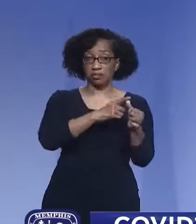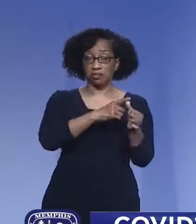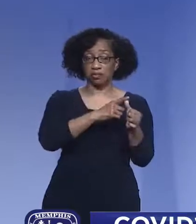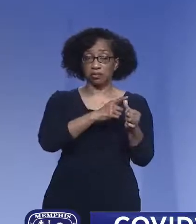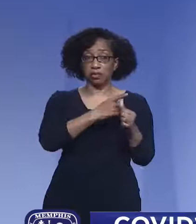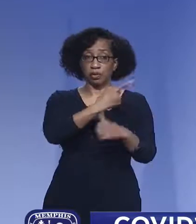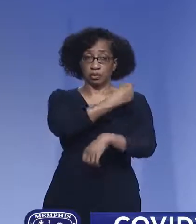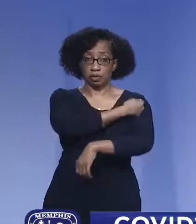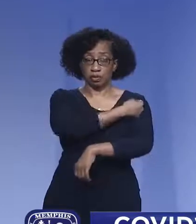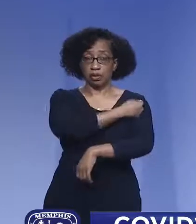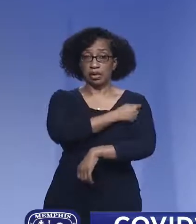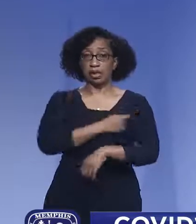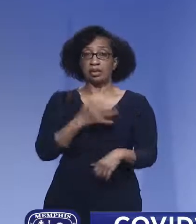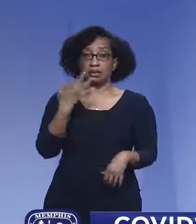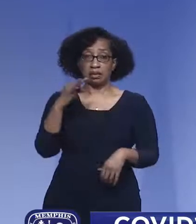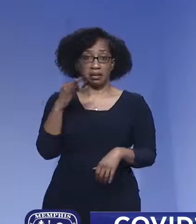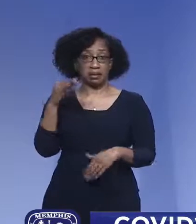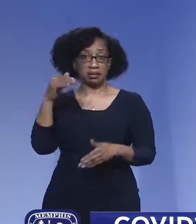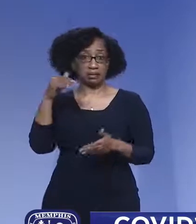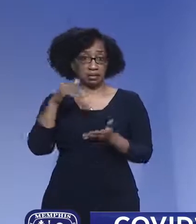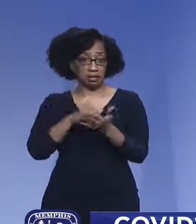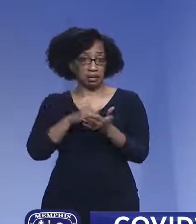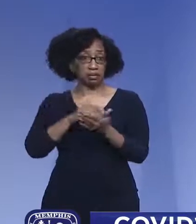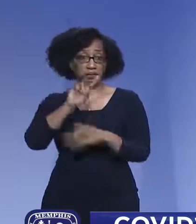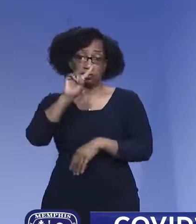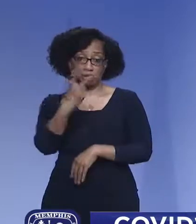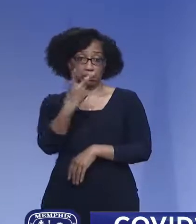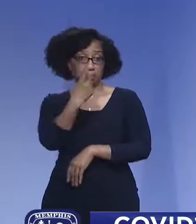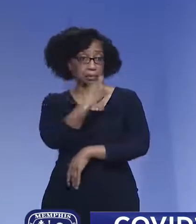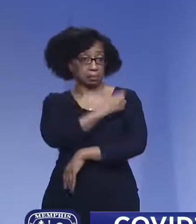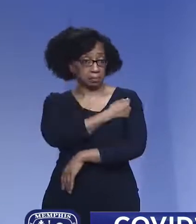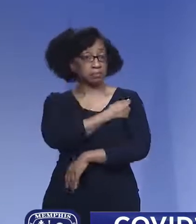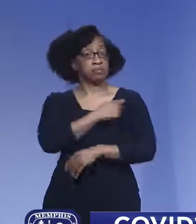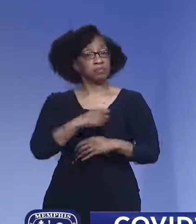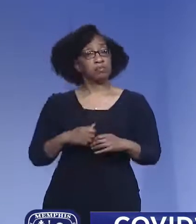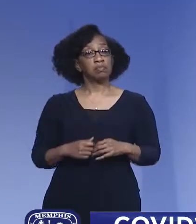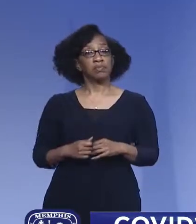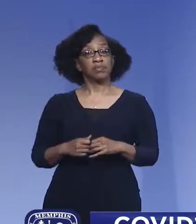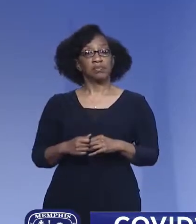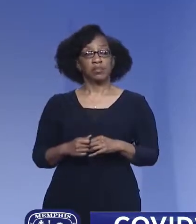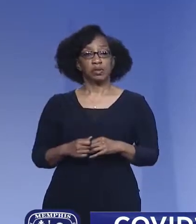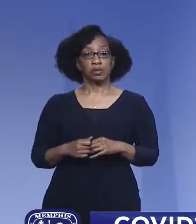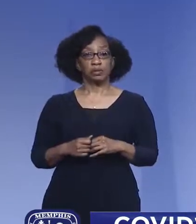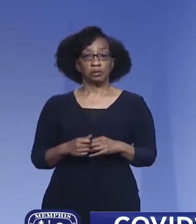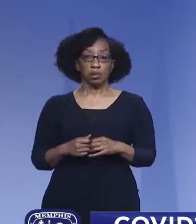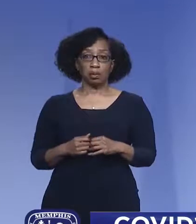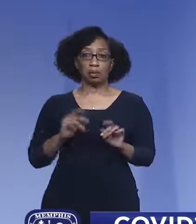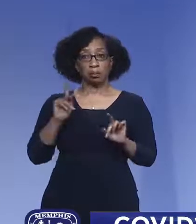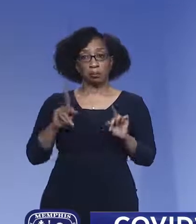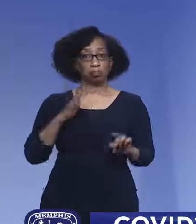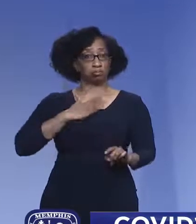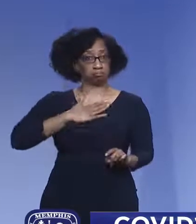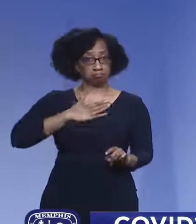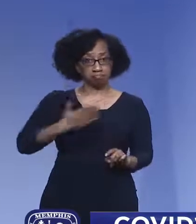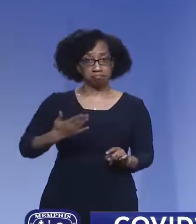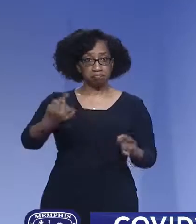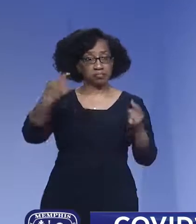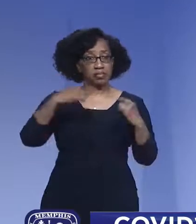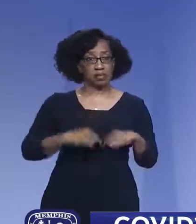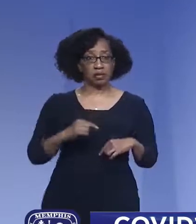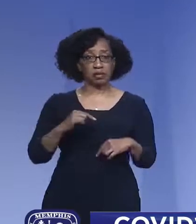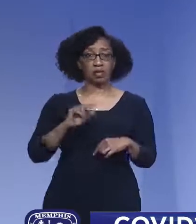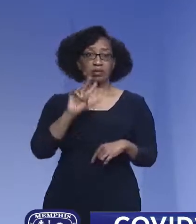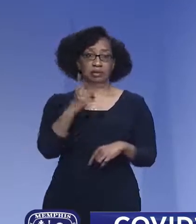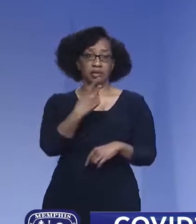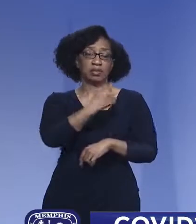19,000 second doses administered of the last tranche of vaccines I looked at. So we're not really having a compliance issue as we were worried about a few weeks ago.